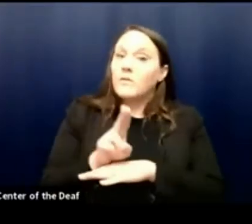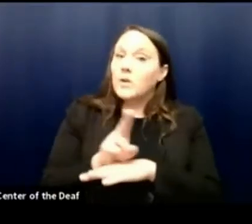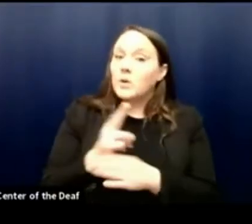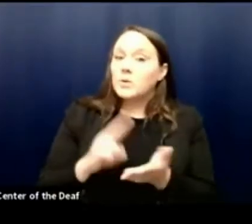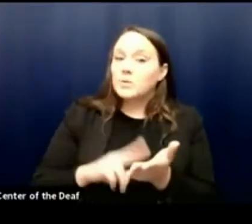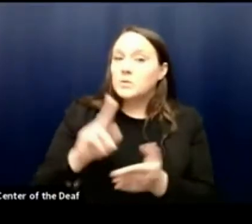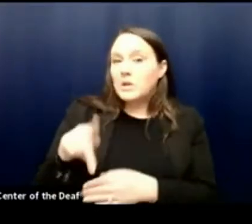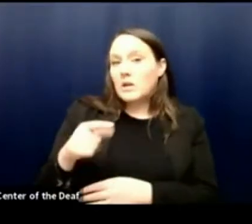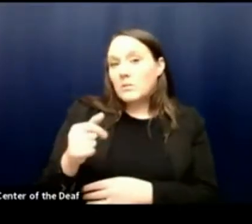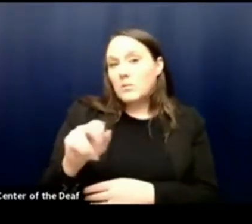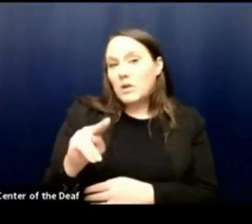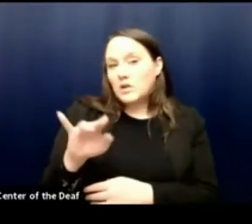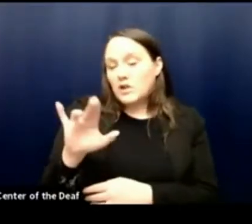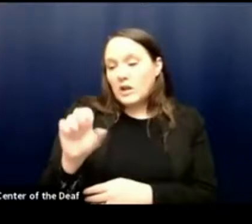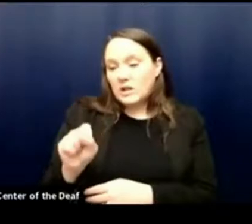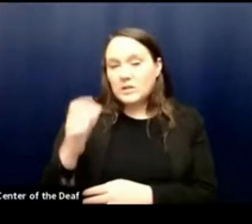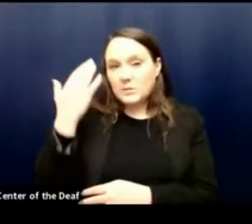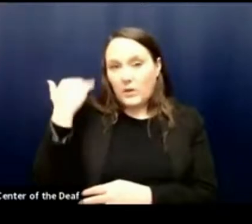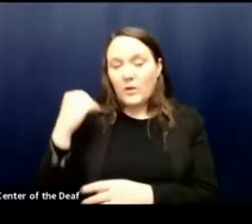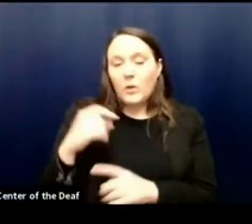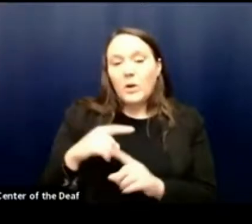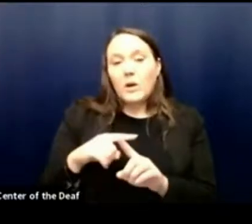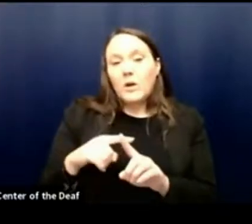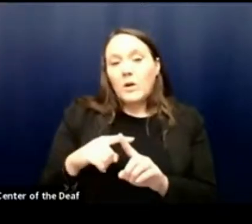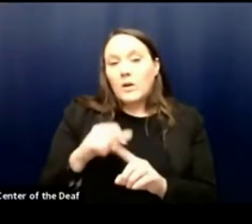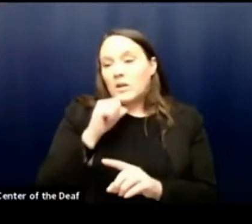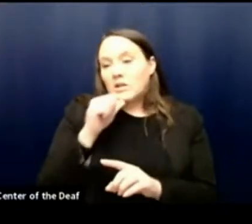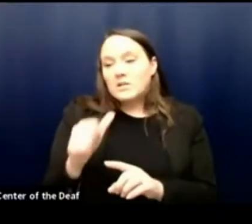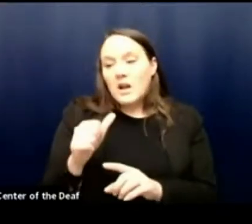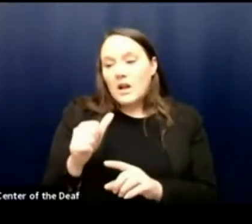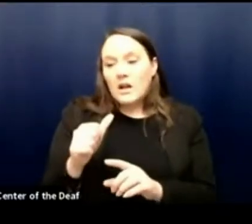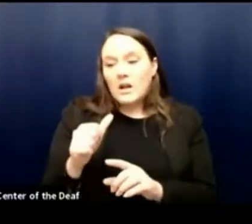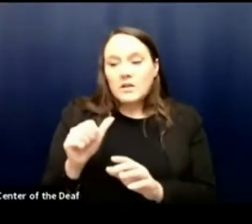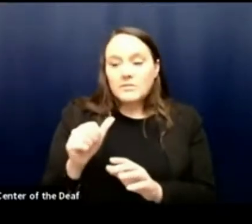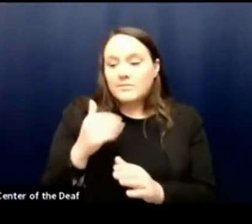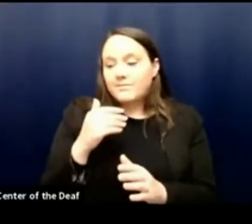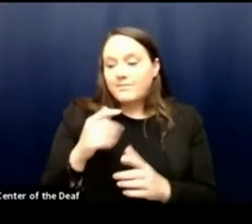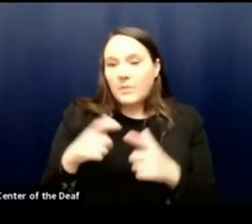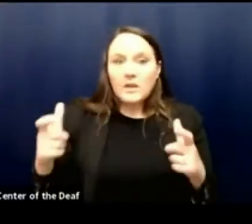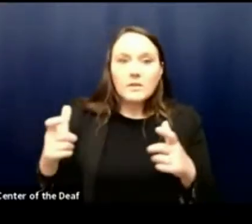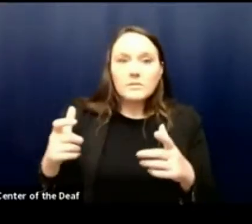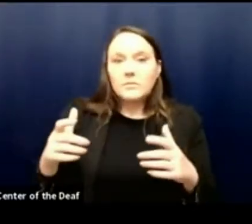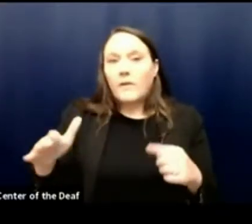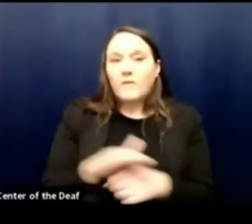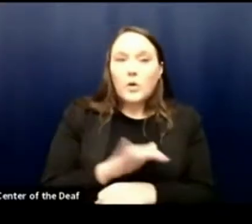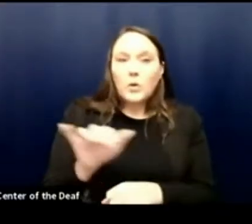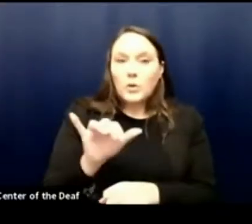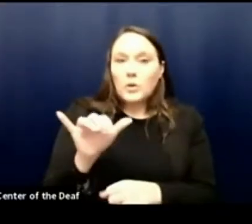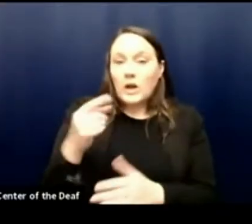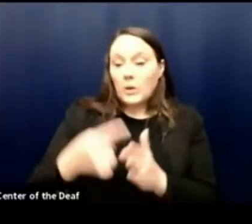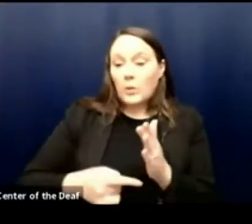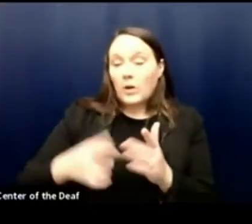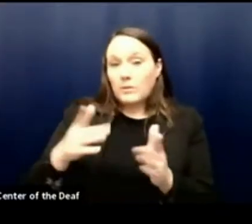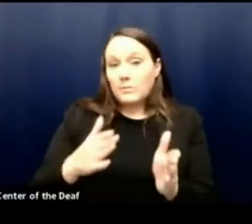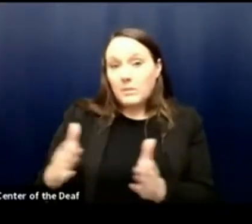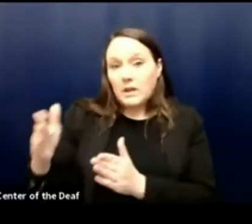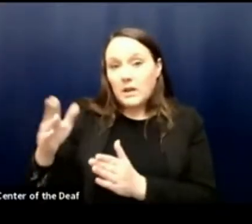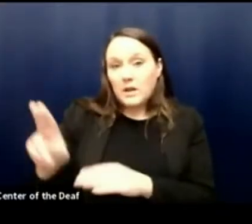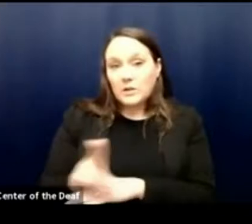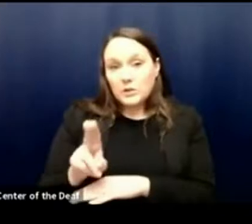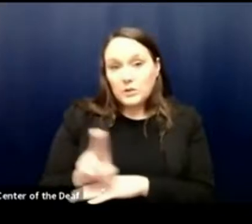bit. It's not as robust as what we will be using. So I'm hopeful that what we'll have will